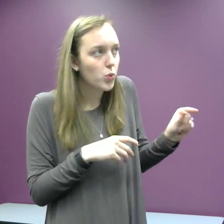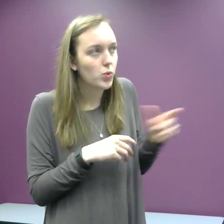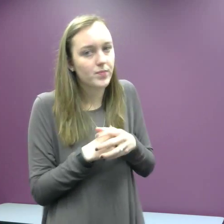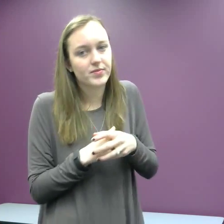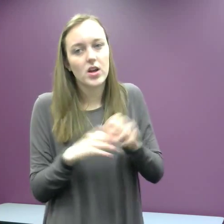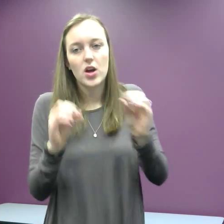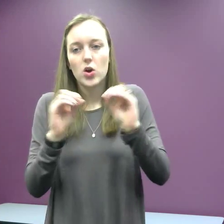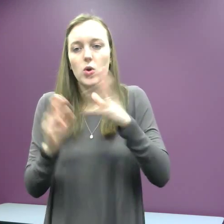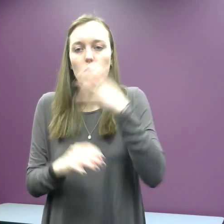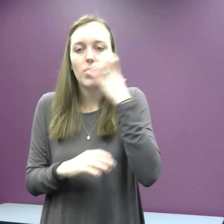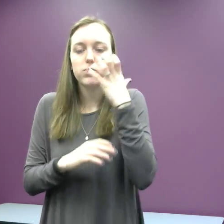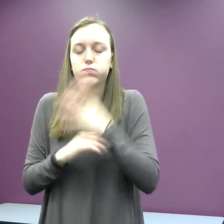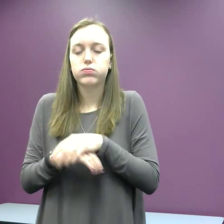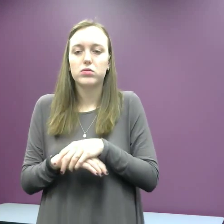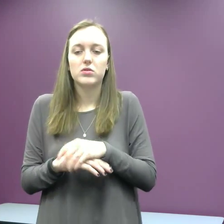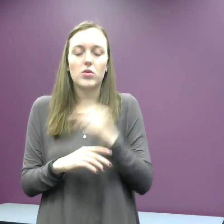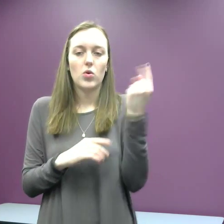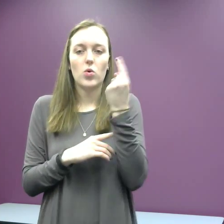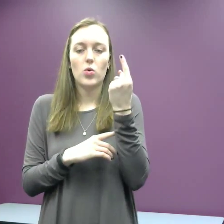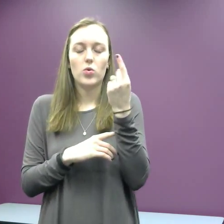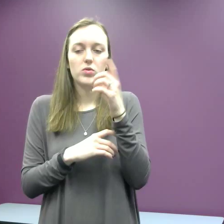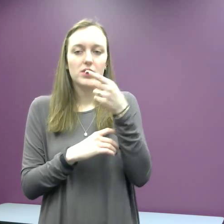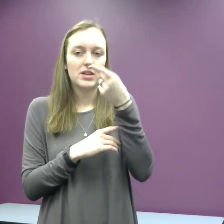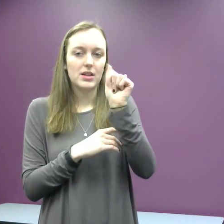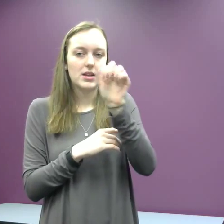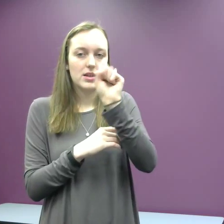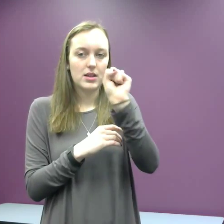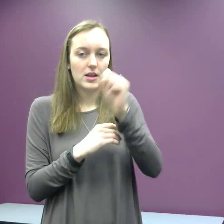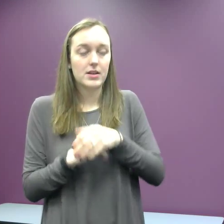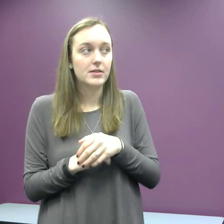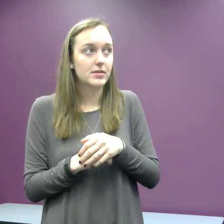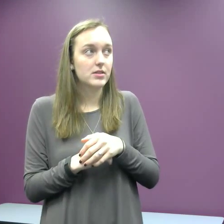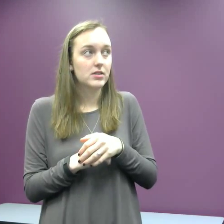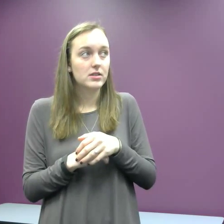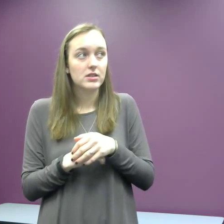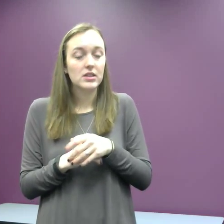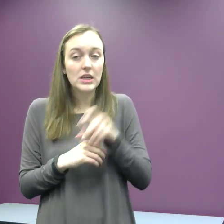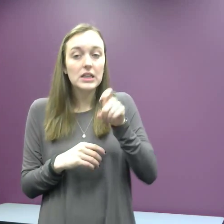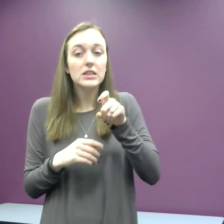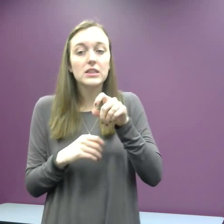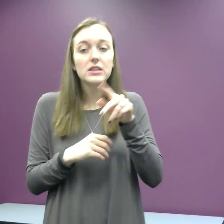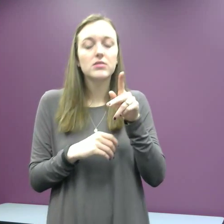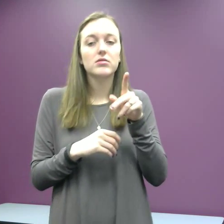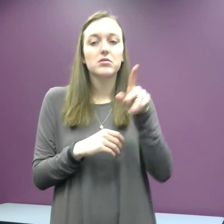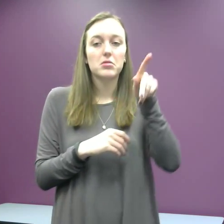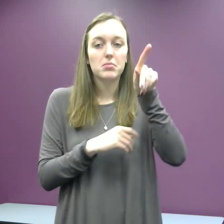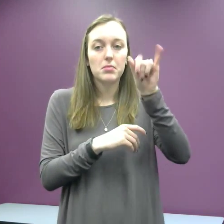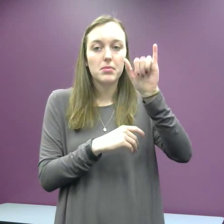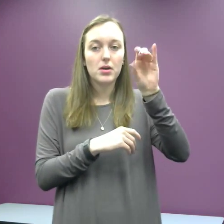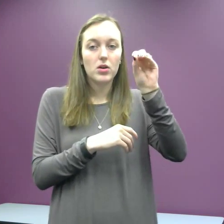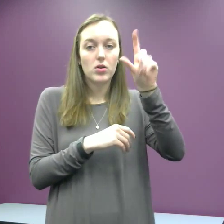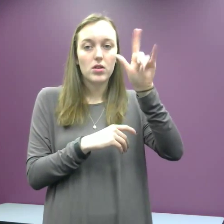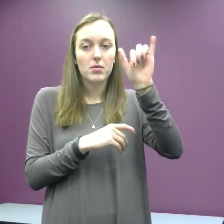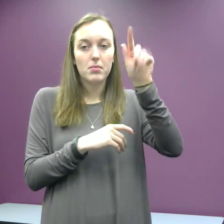heat. Right now, the pilot light is on. It wasn't working last year, but everything seems to be fine. So